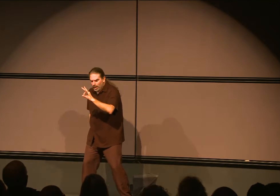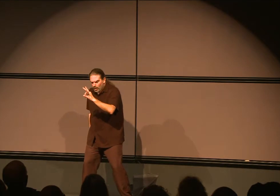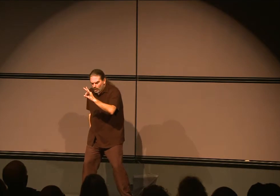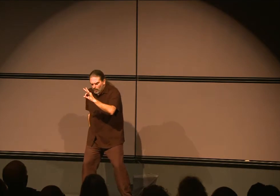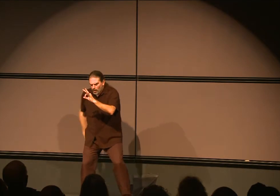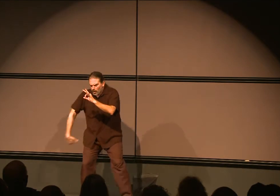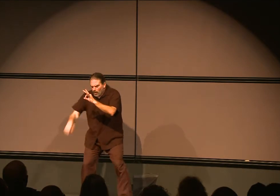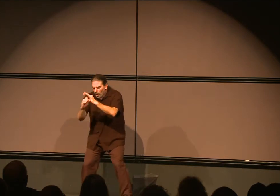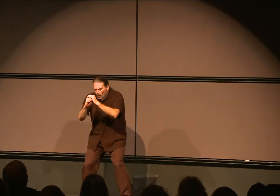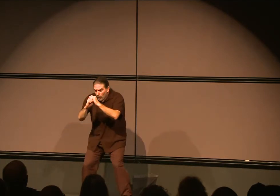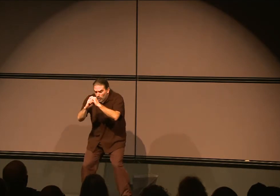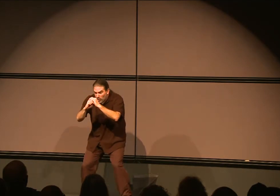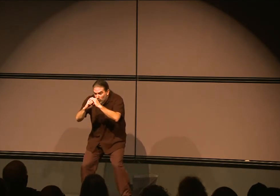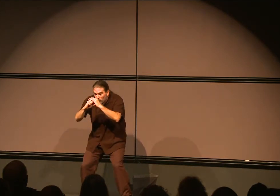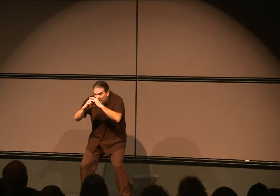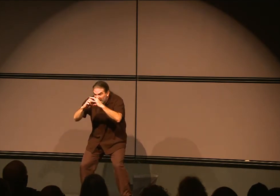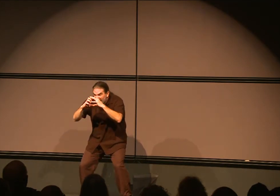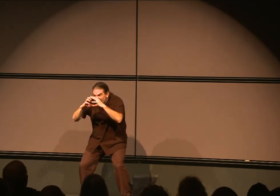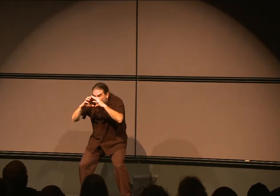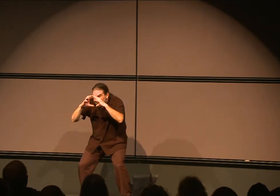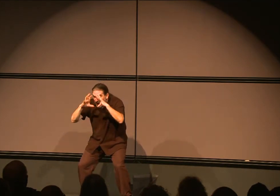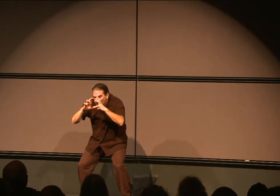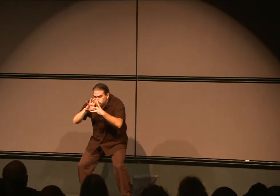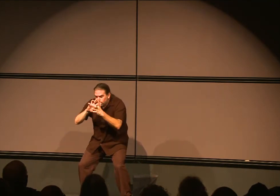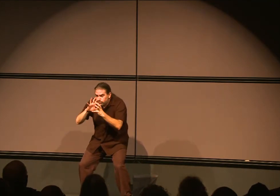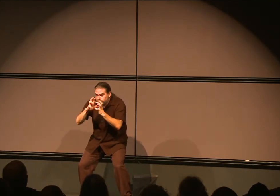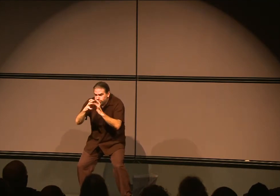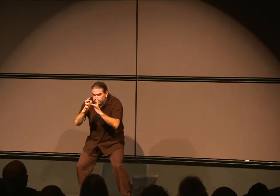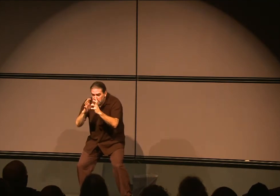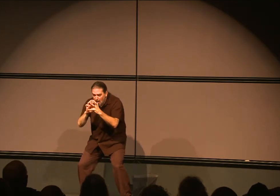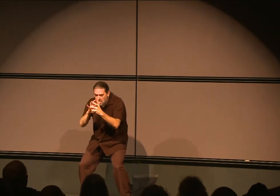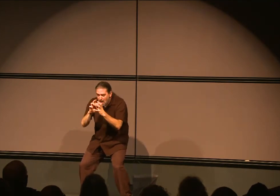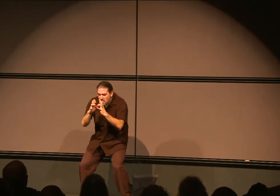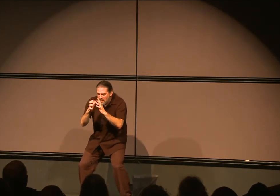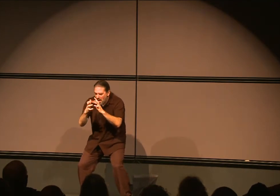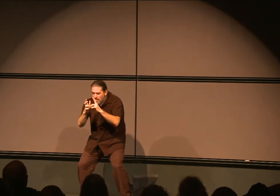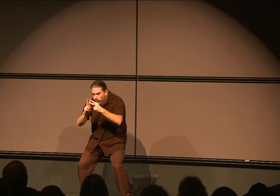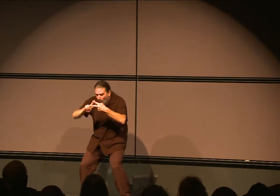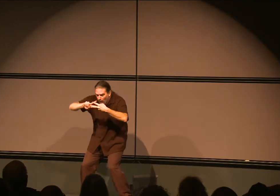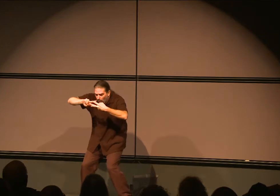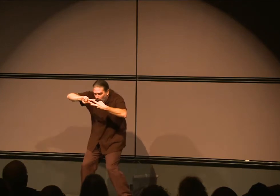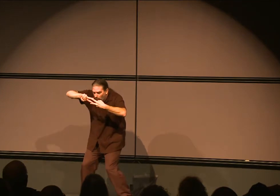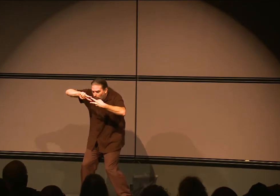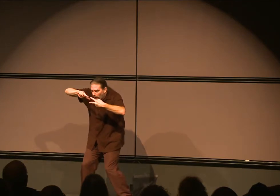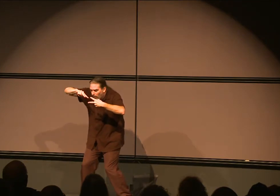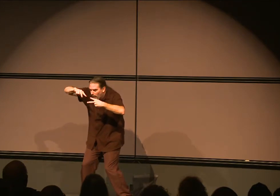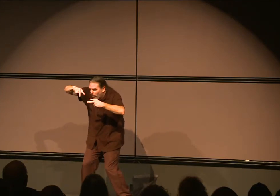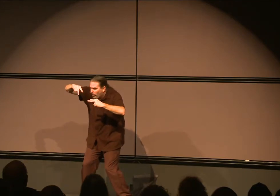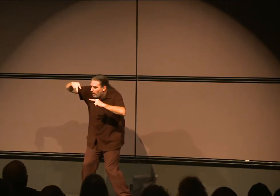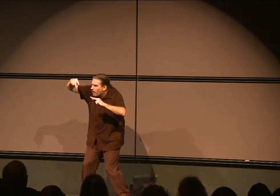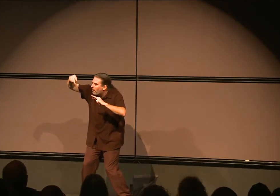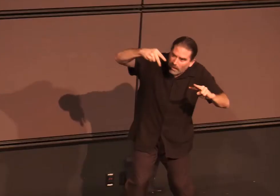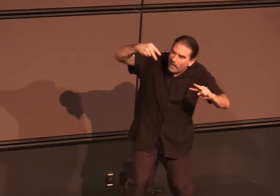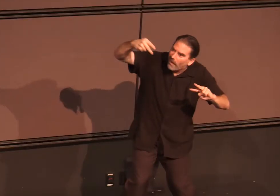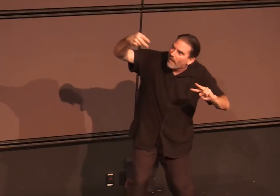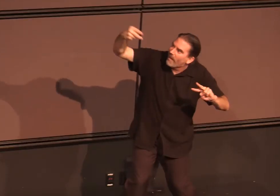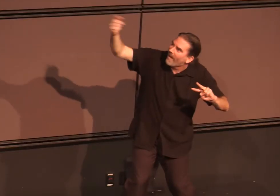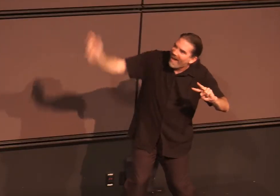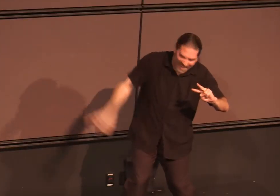Take one, magnify it. You see a double helix DNA.